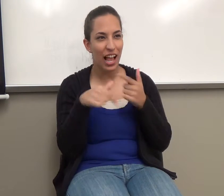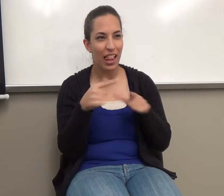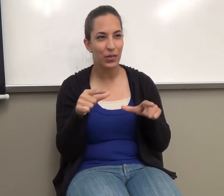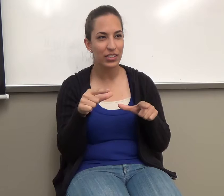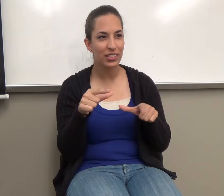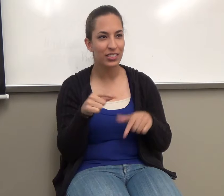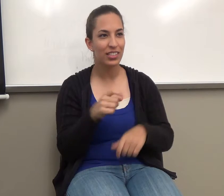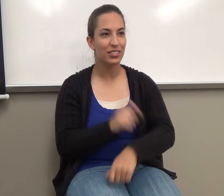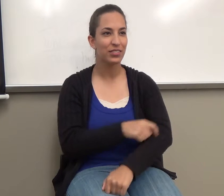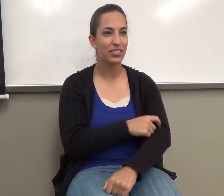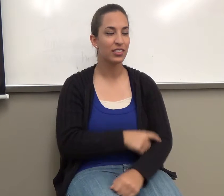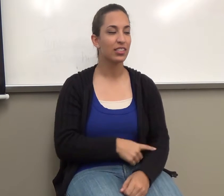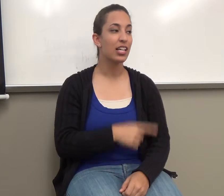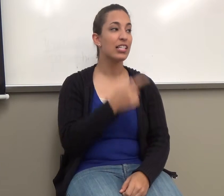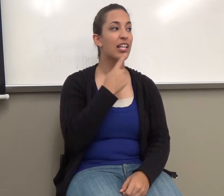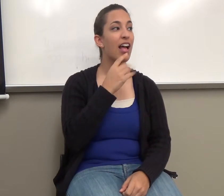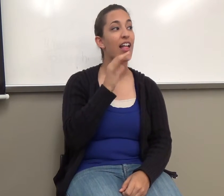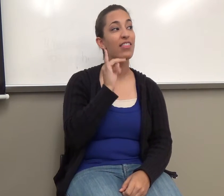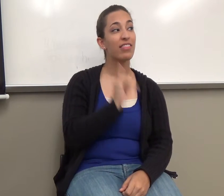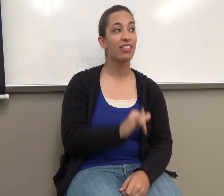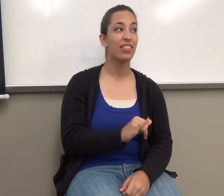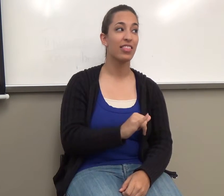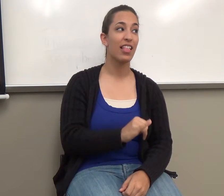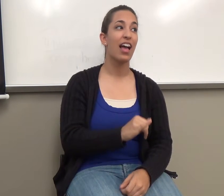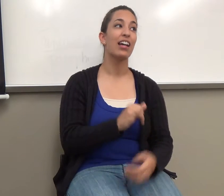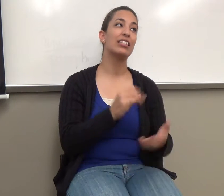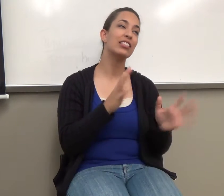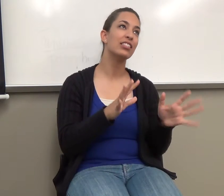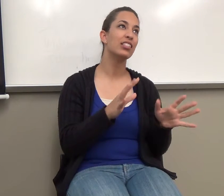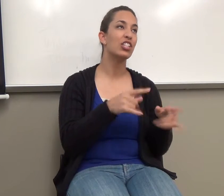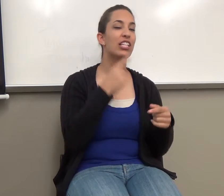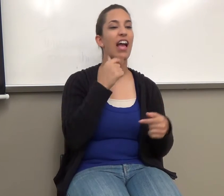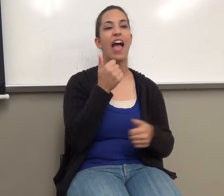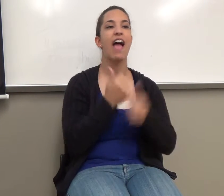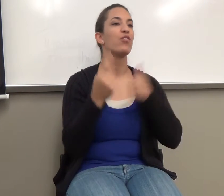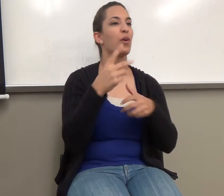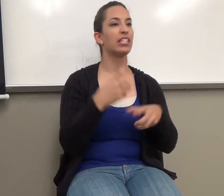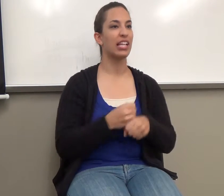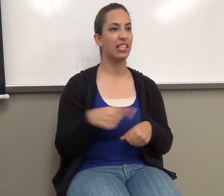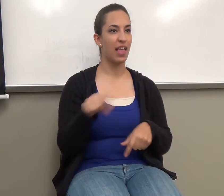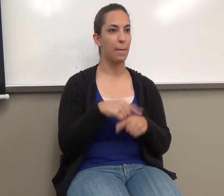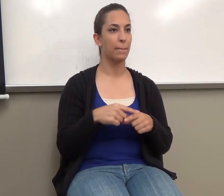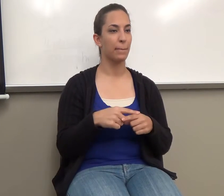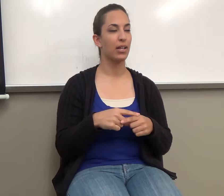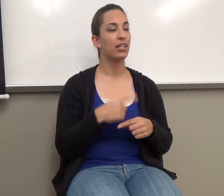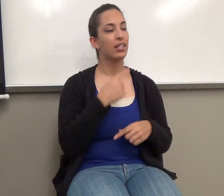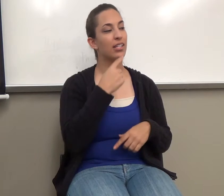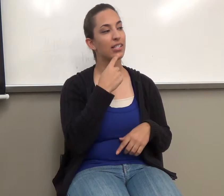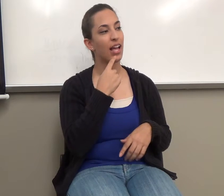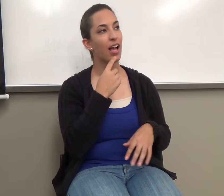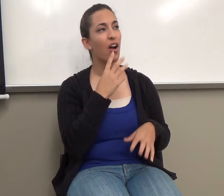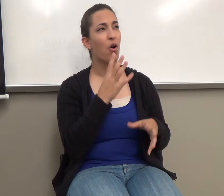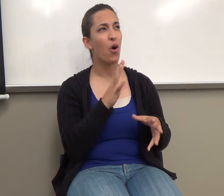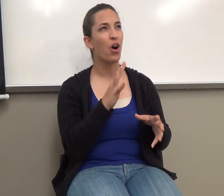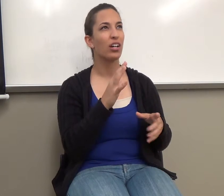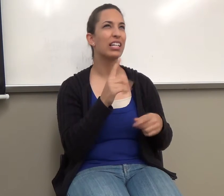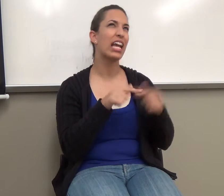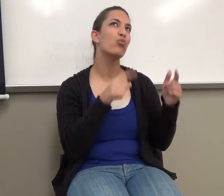say everyone gets them unless you know everyone in the world. No, young adults. Okay, so yes, so you could say tattooing